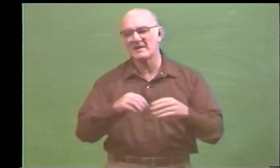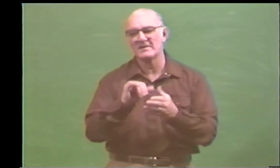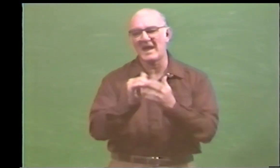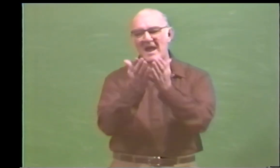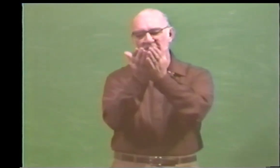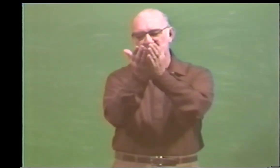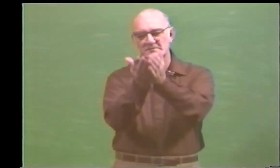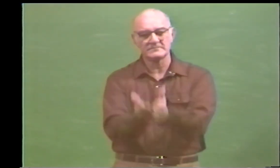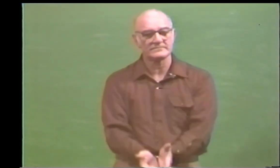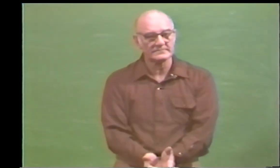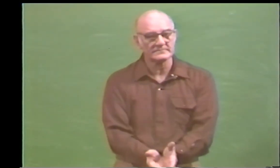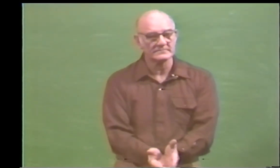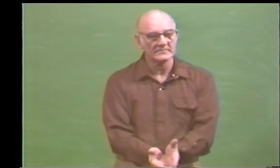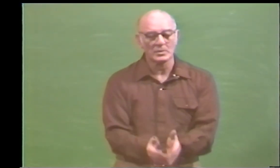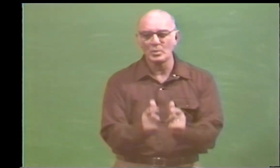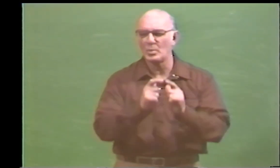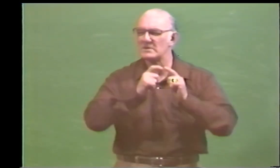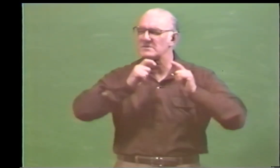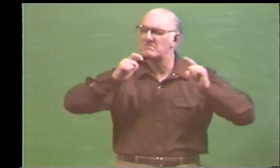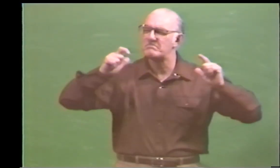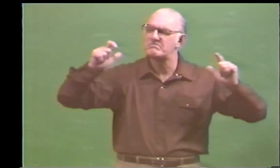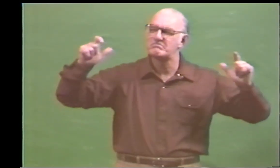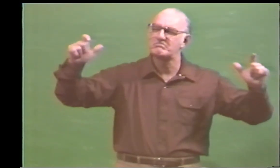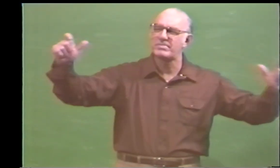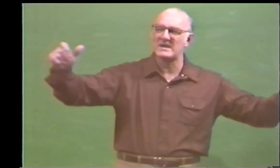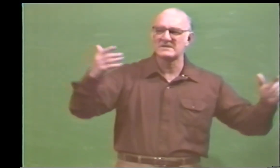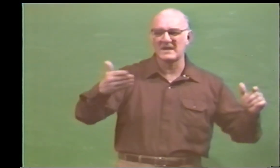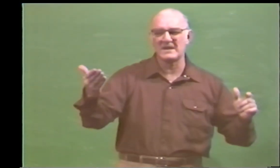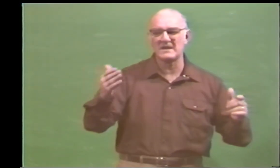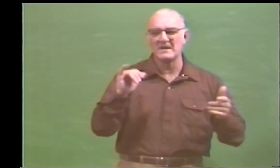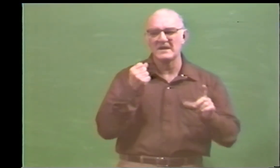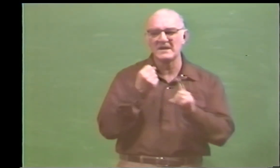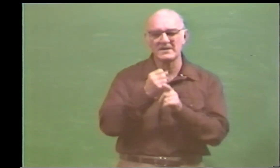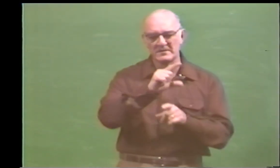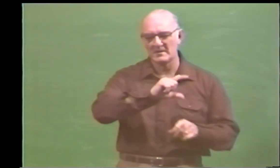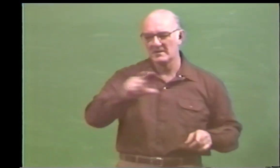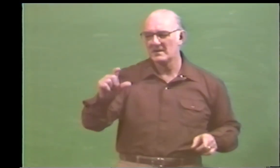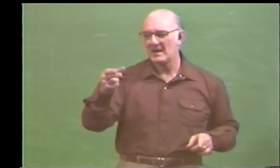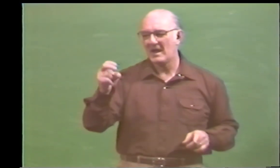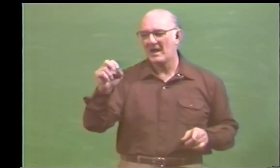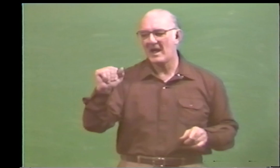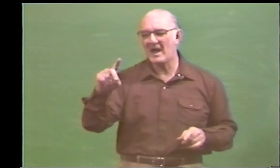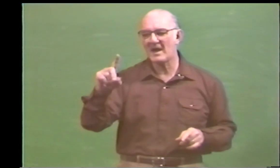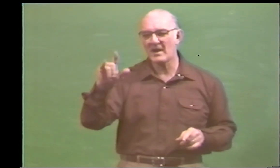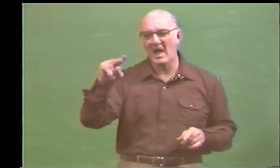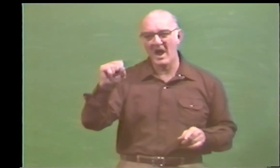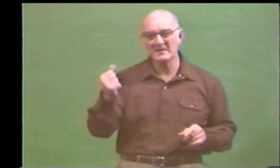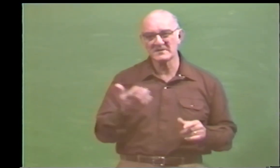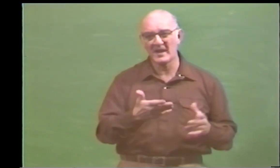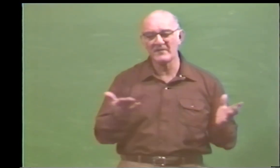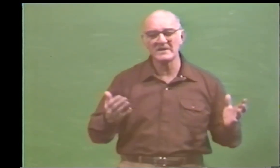and that was a big thing, hit headlines and